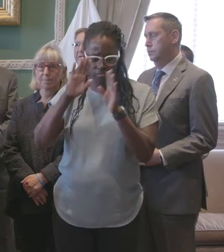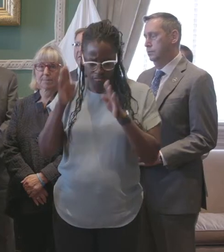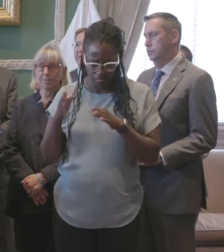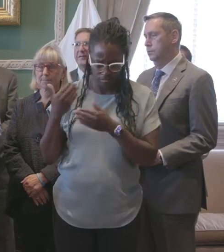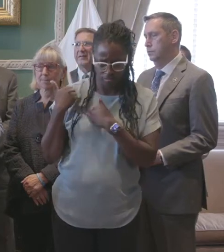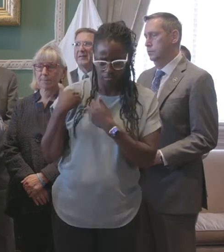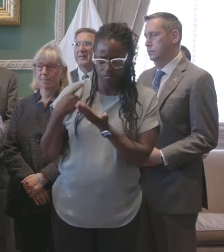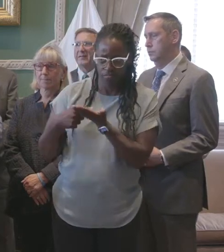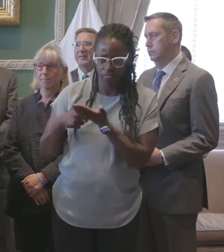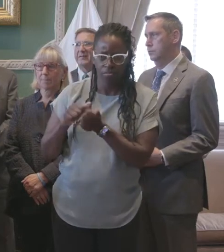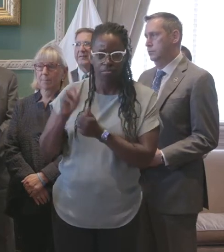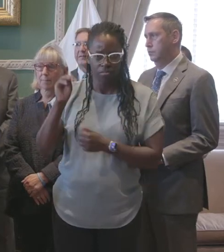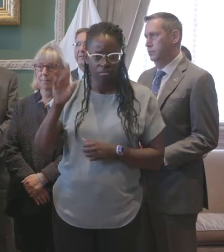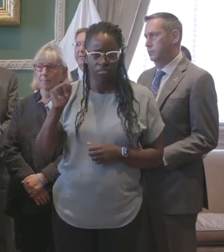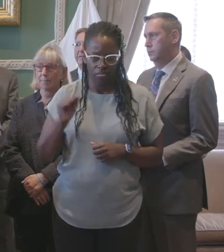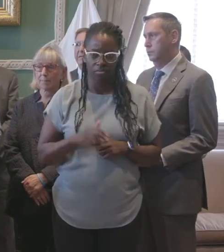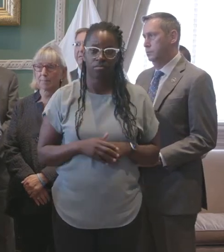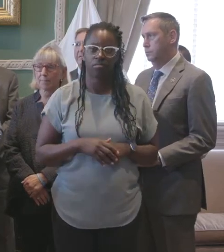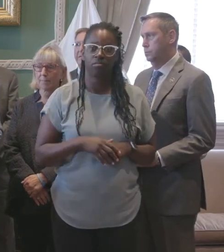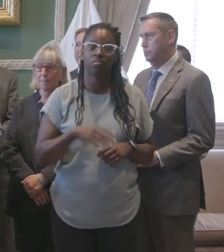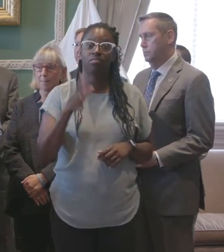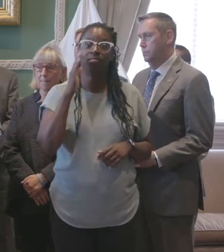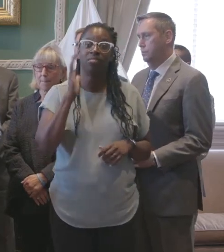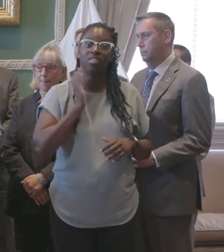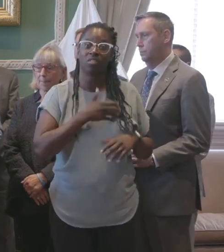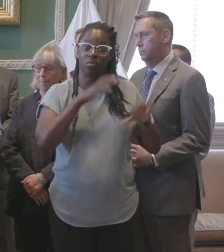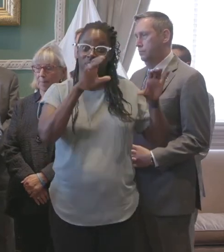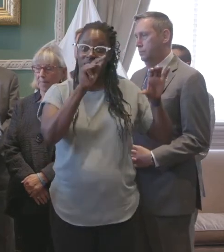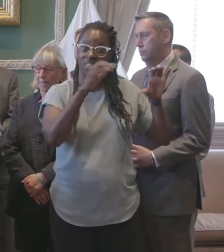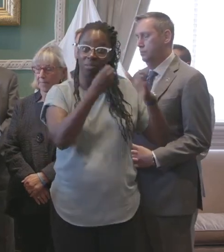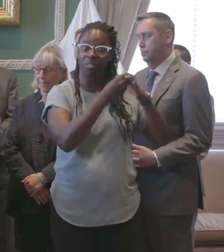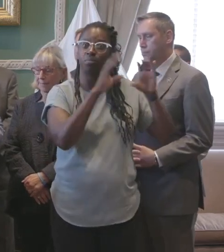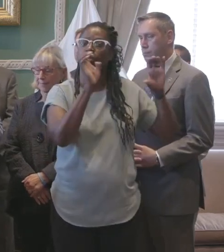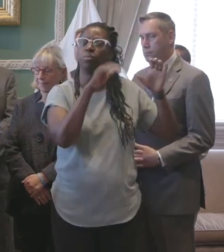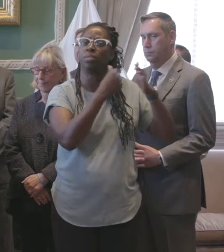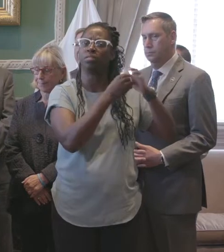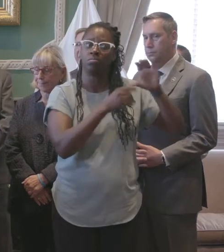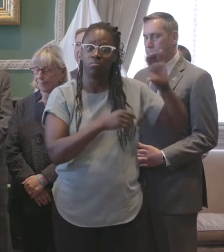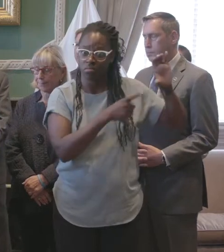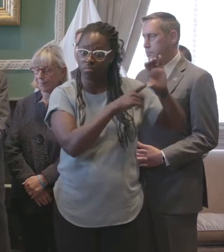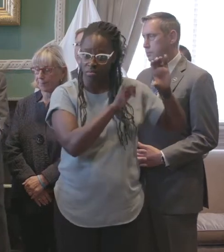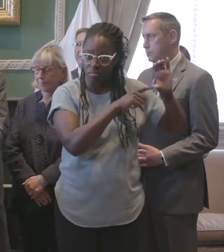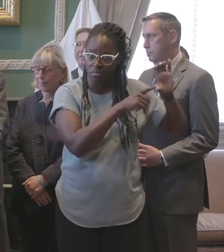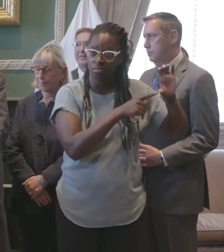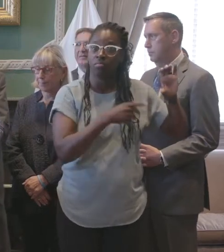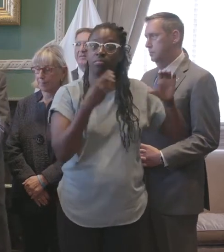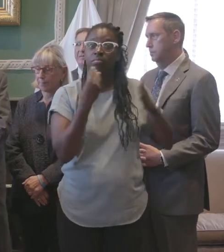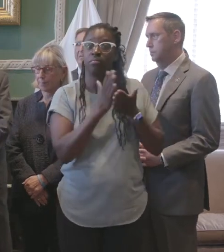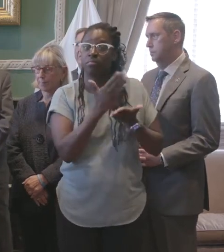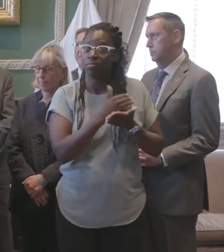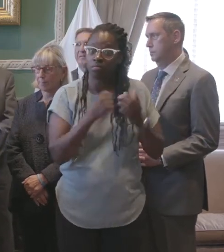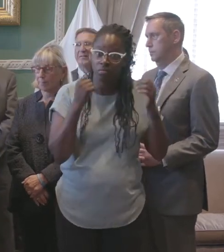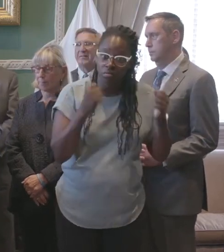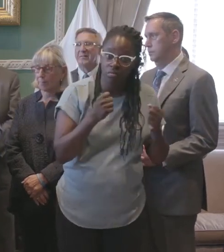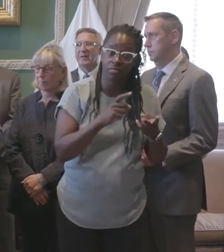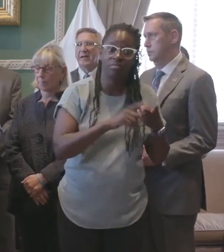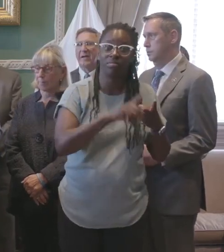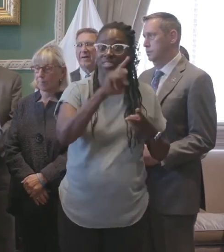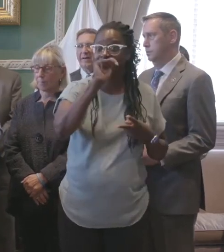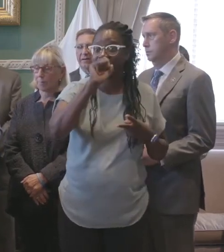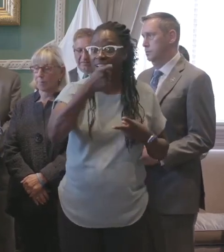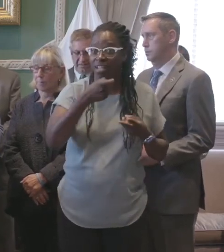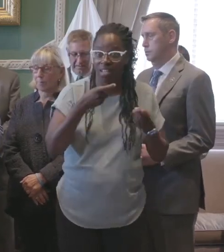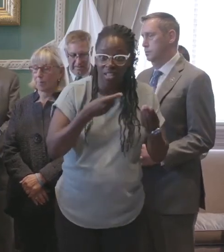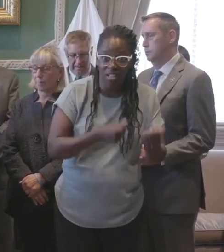numbers, having our bond rating continue to be strong, being able to implement tax cuts, no small feat by